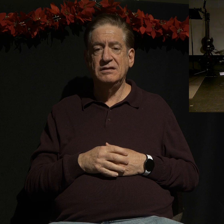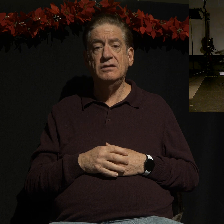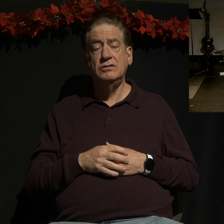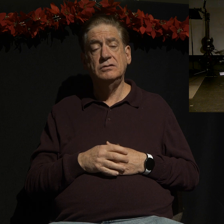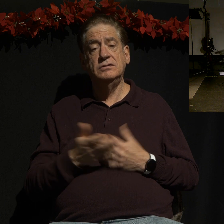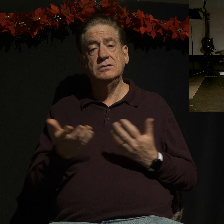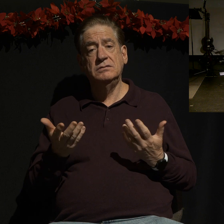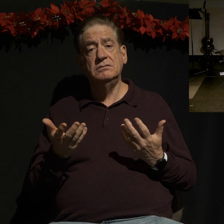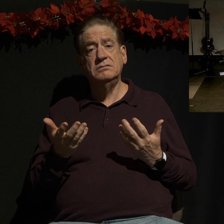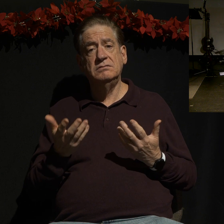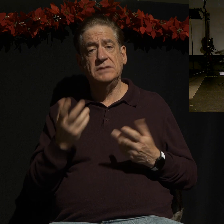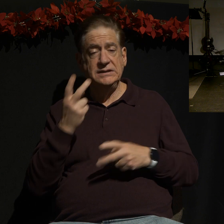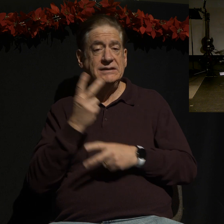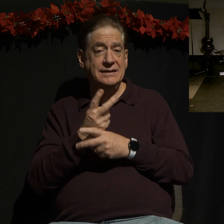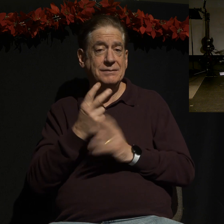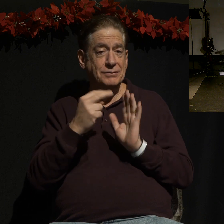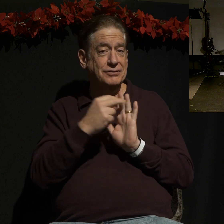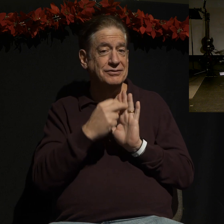So let's keep reading.